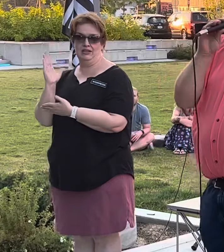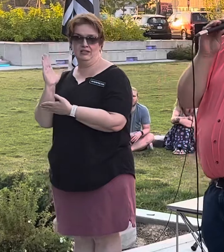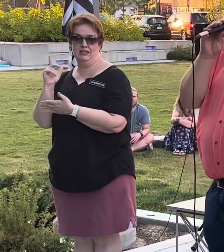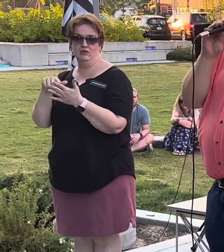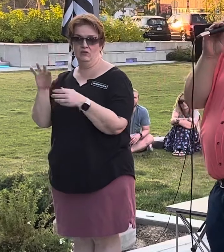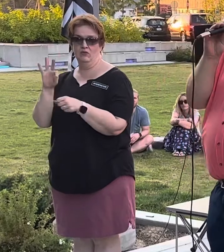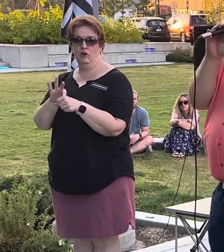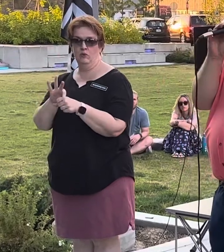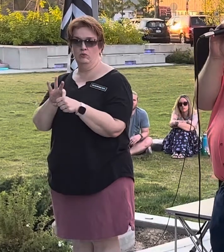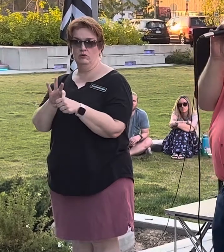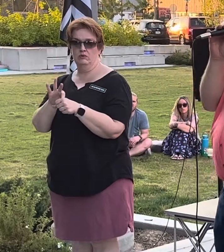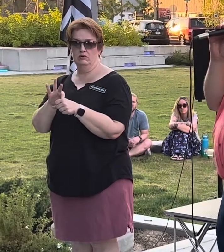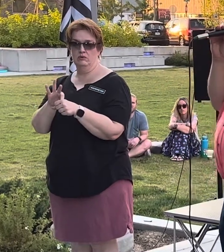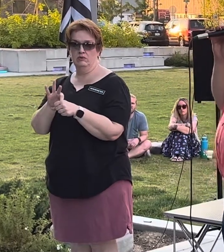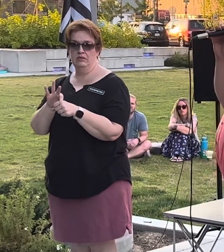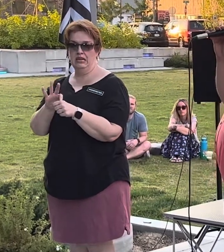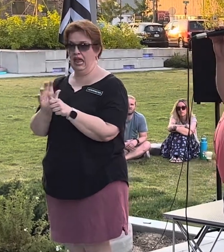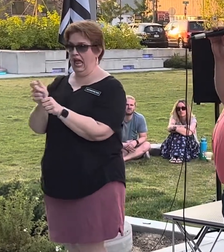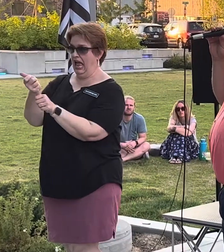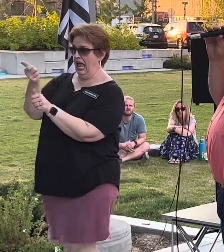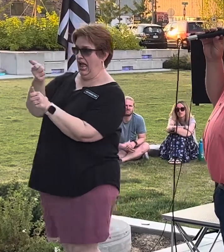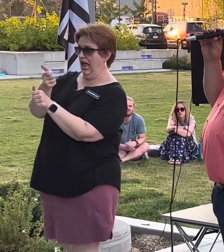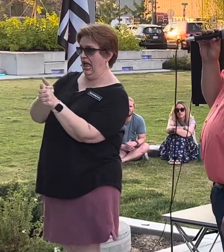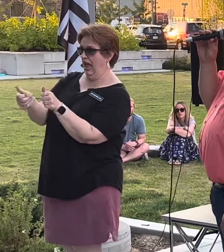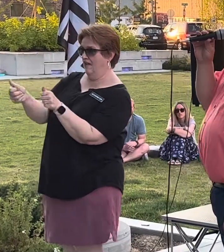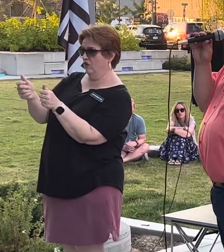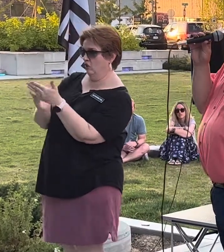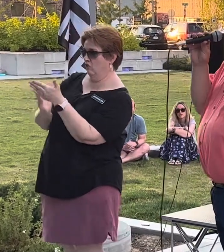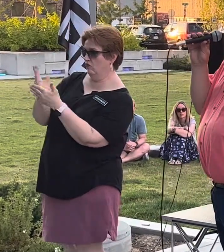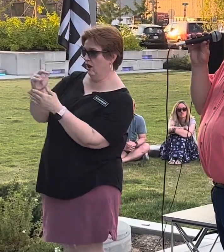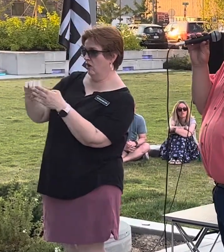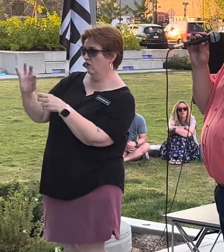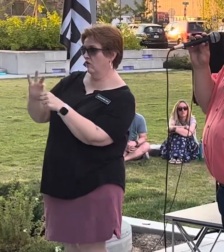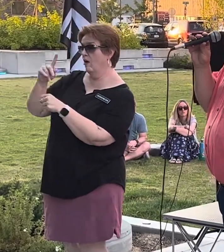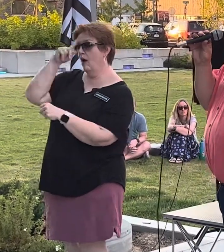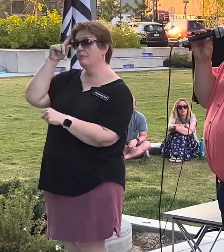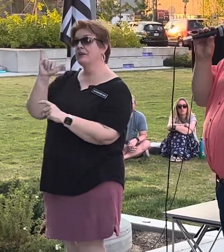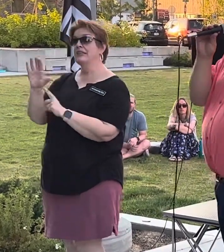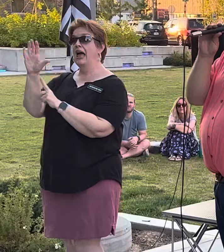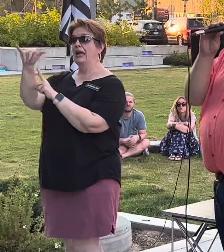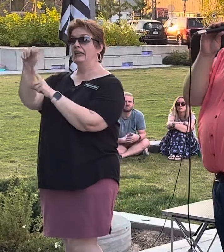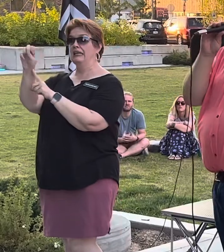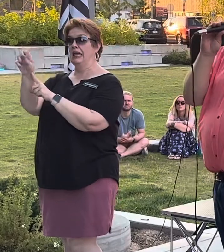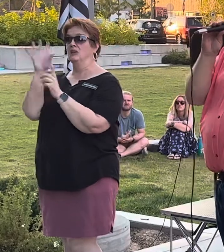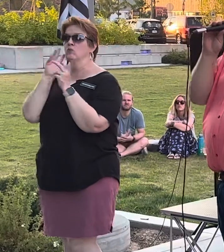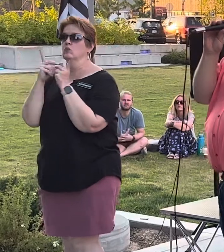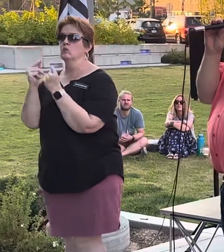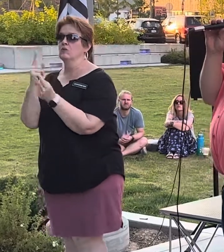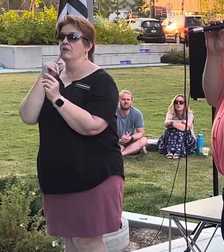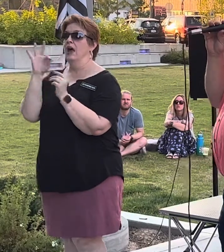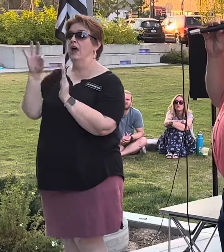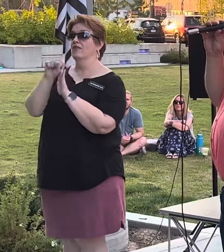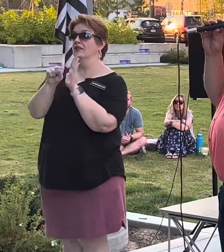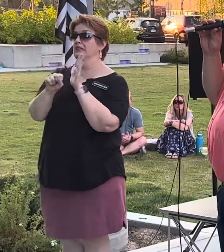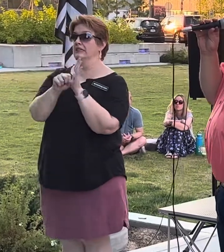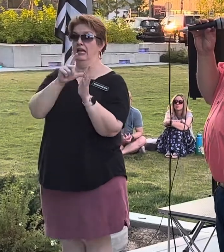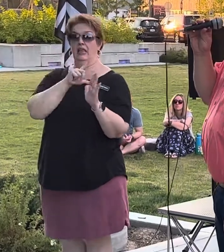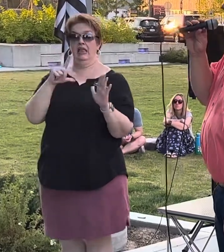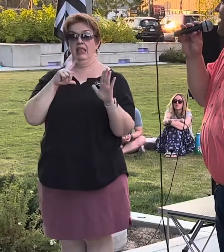to vote. Every single one of them, because what the case will do is say that if the state